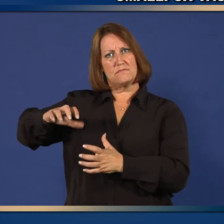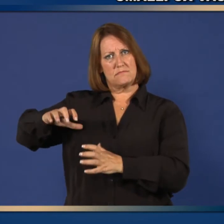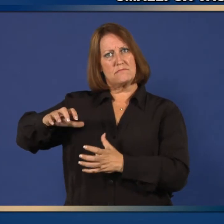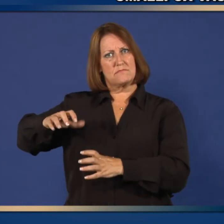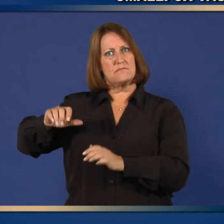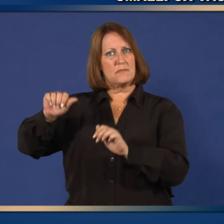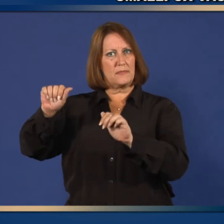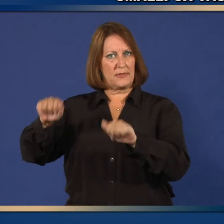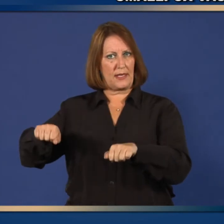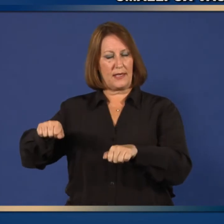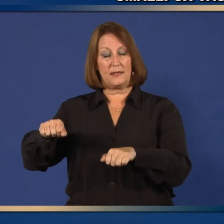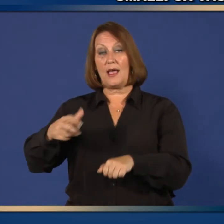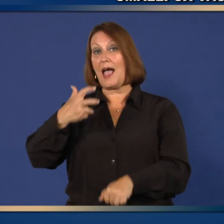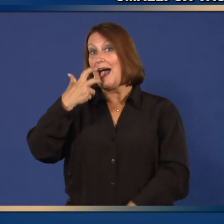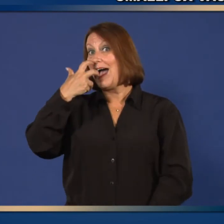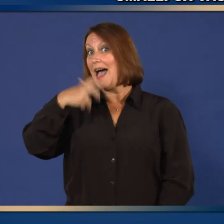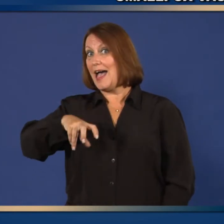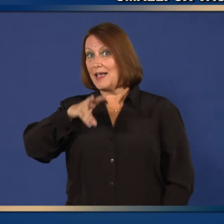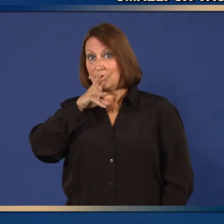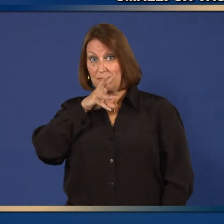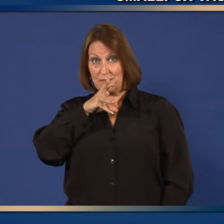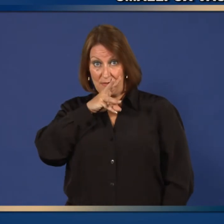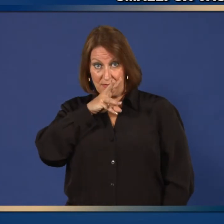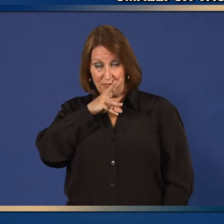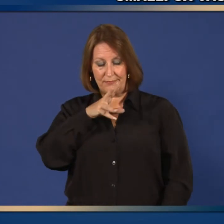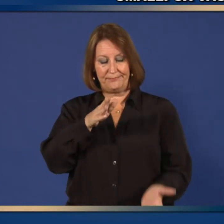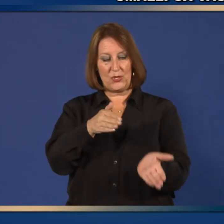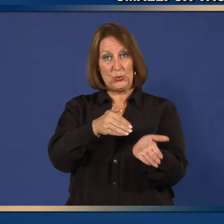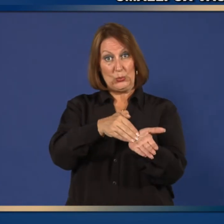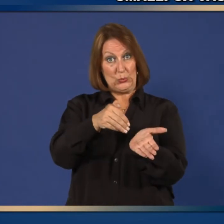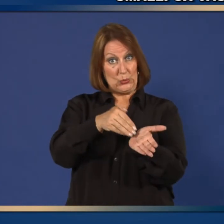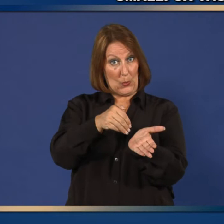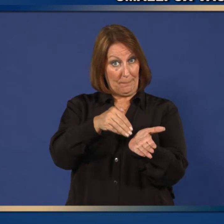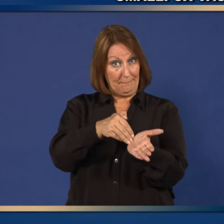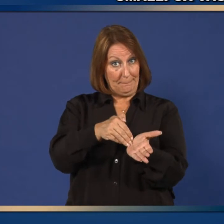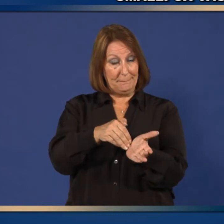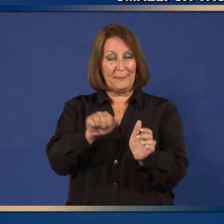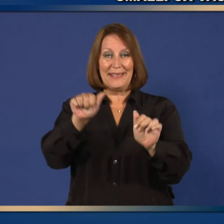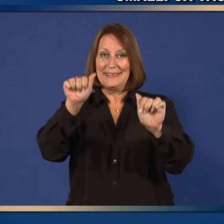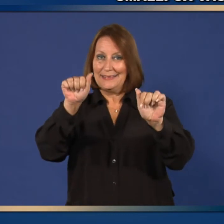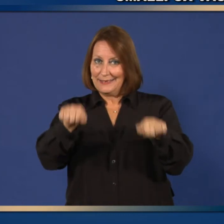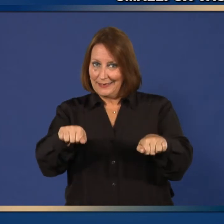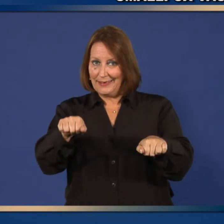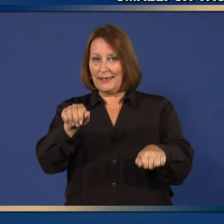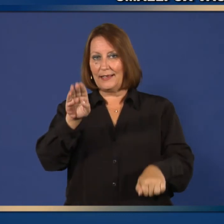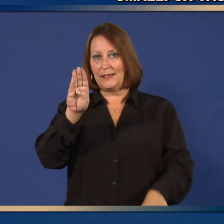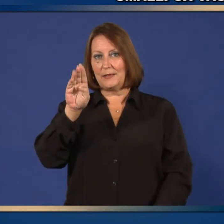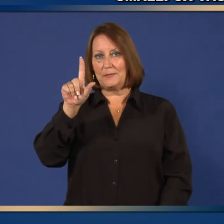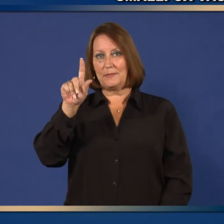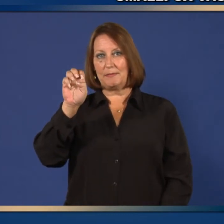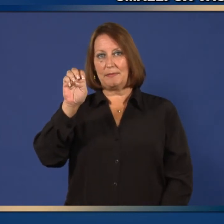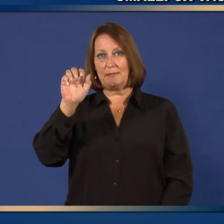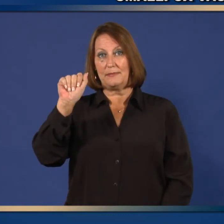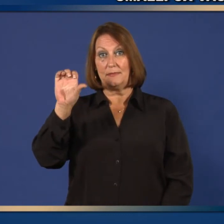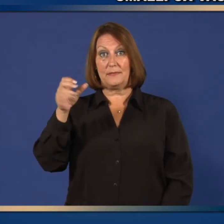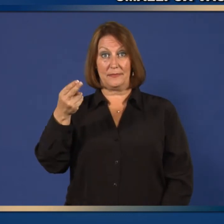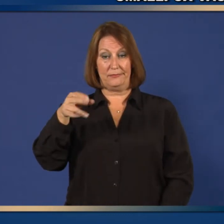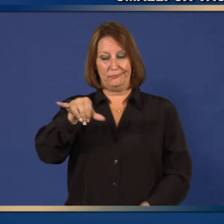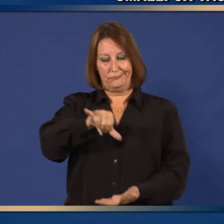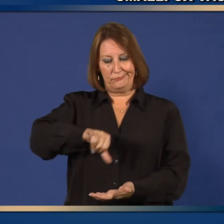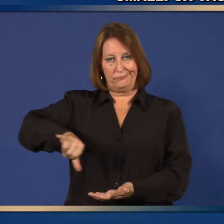Machine wash items that have touched the vaccination site in hot water with a detergent and or